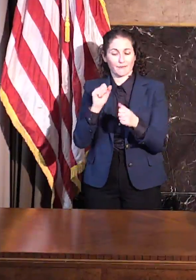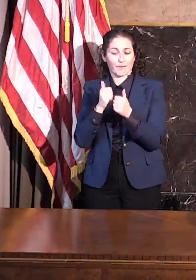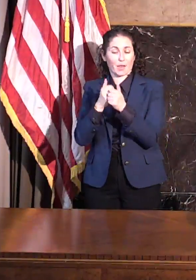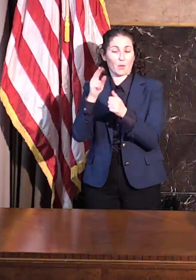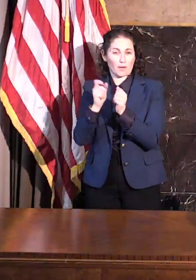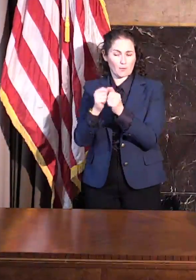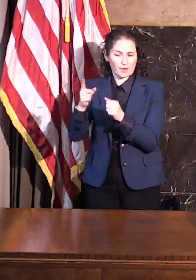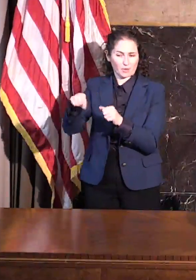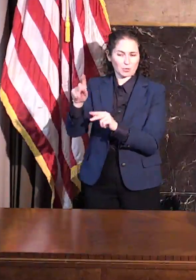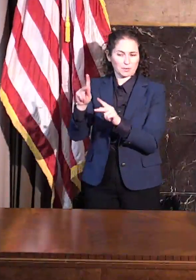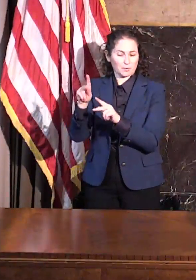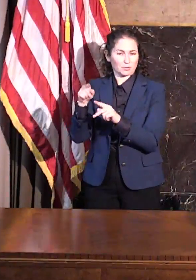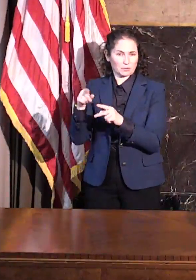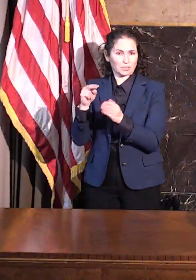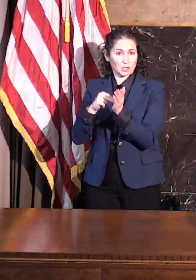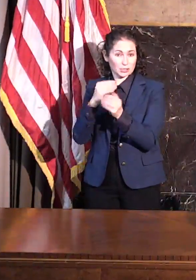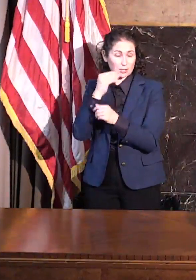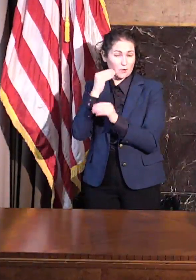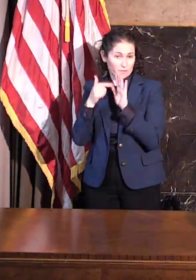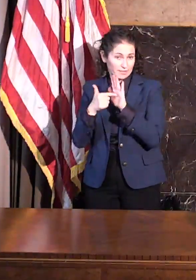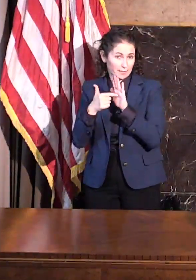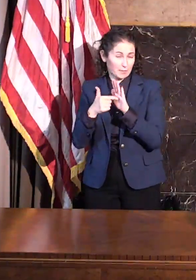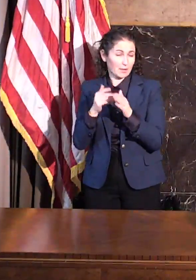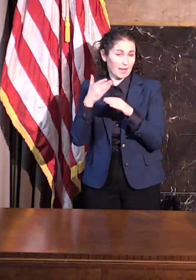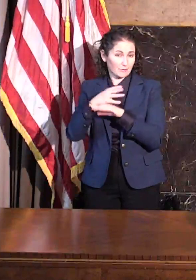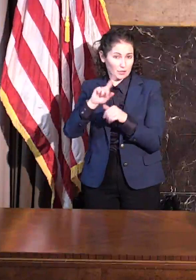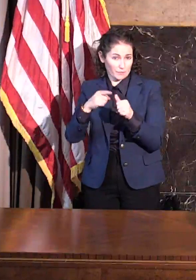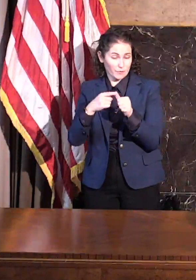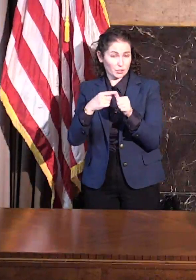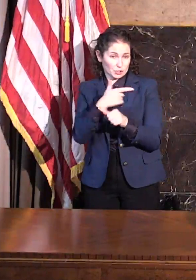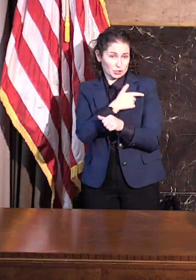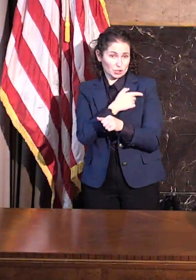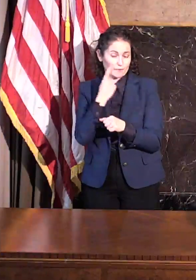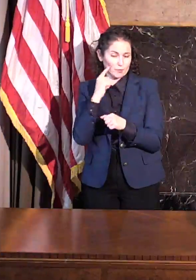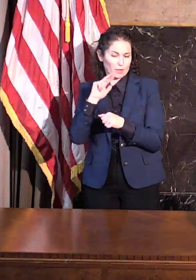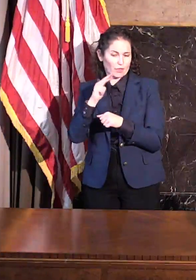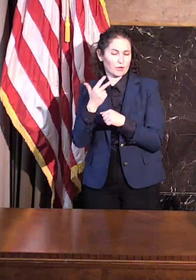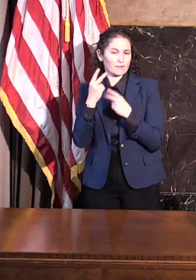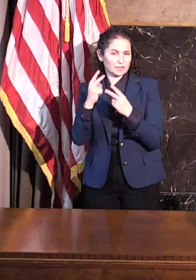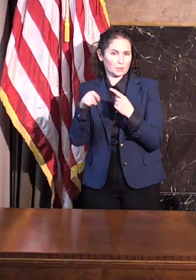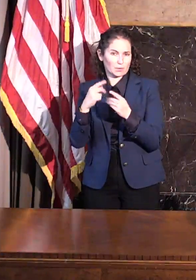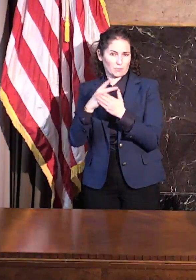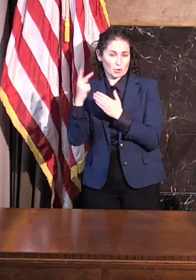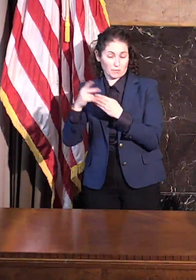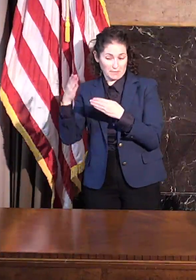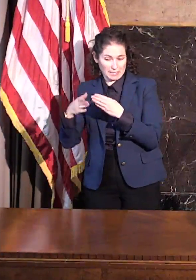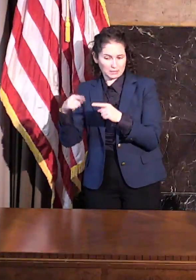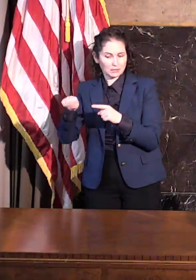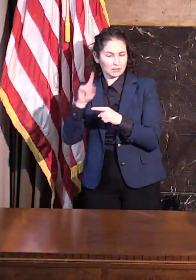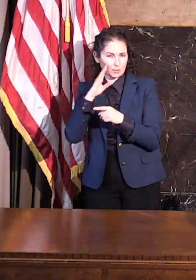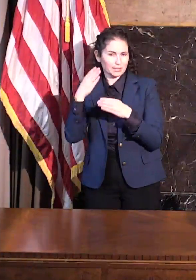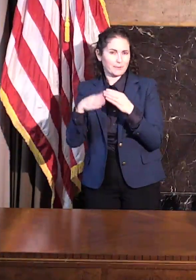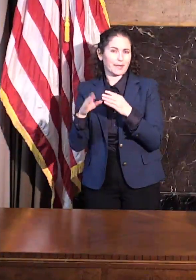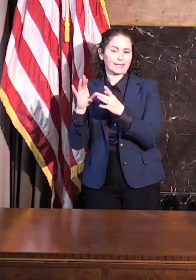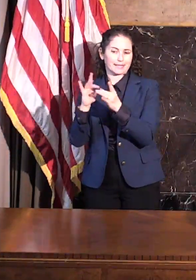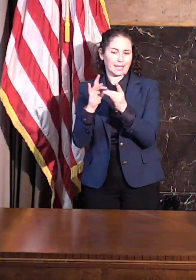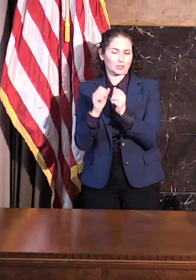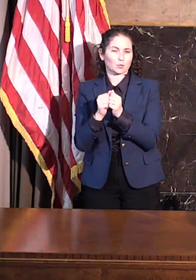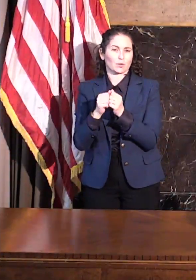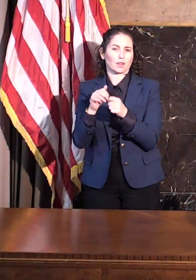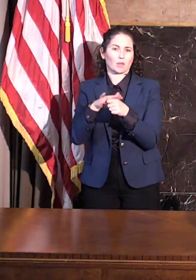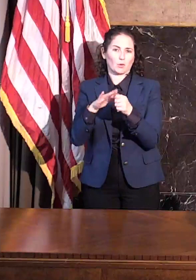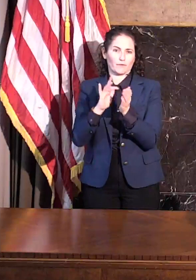have to reschedule. Total administrations to date, this is all first and second doses